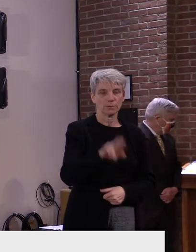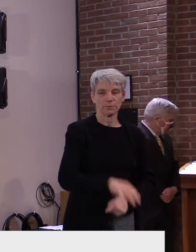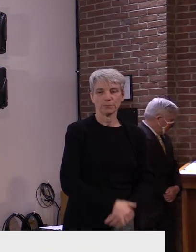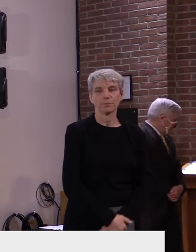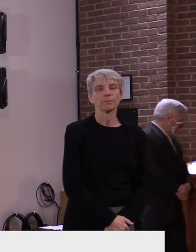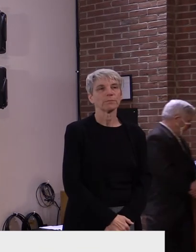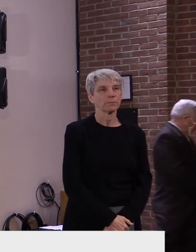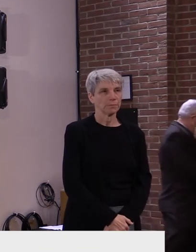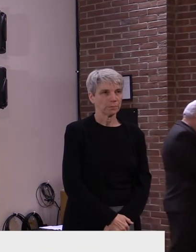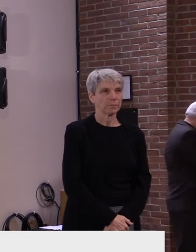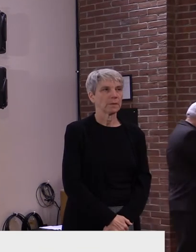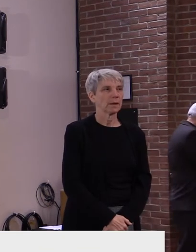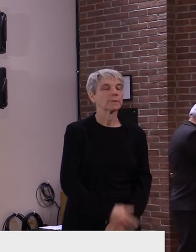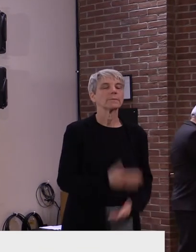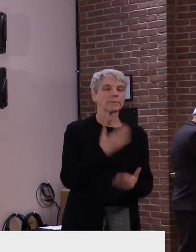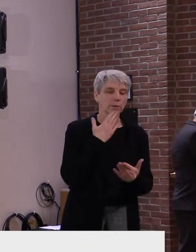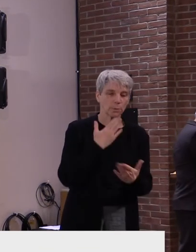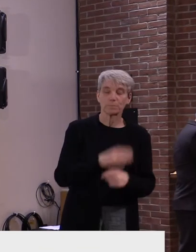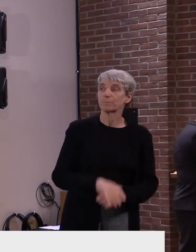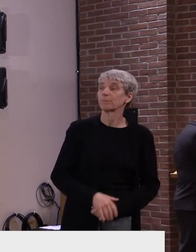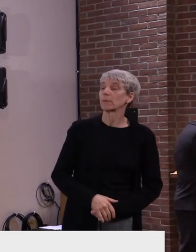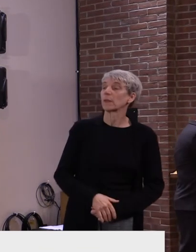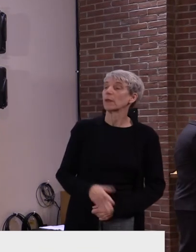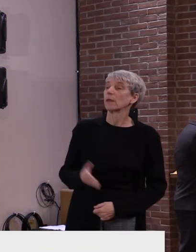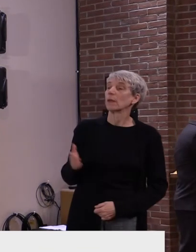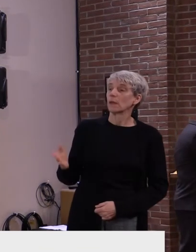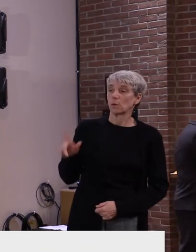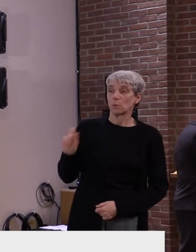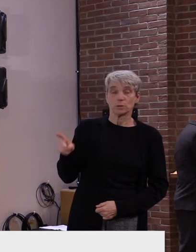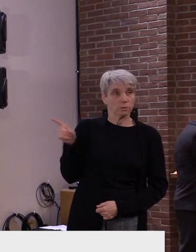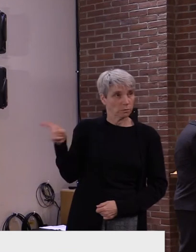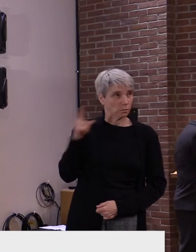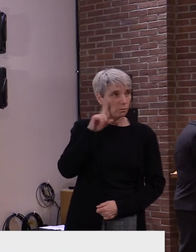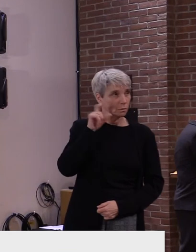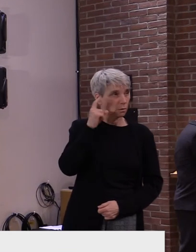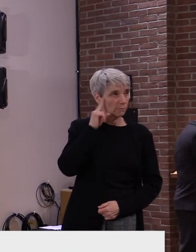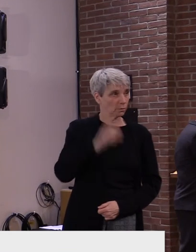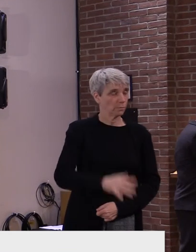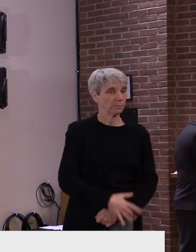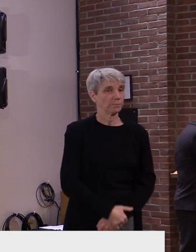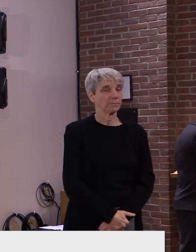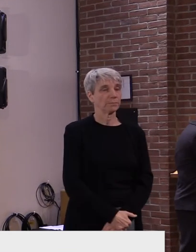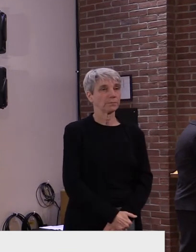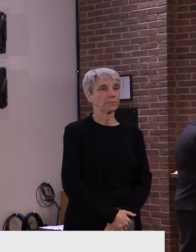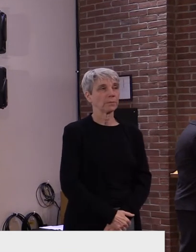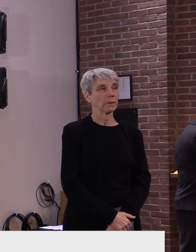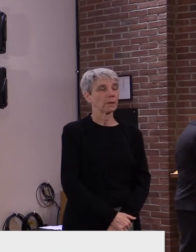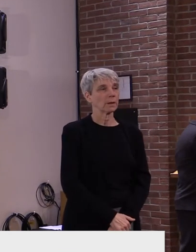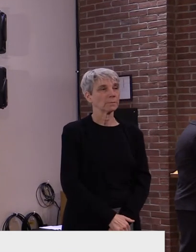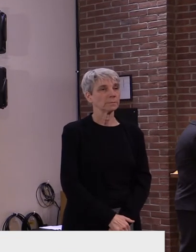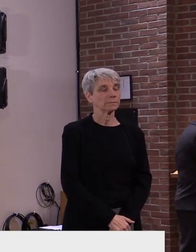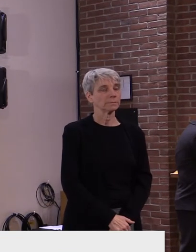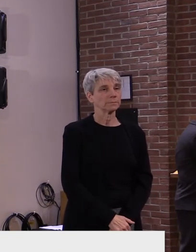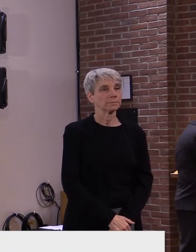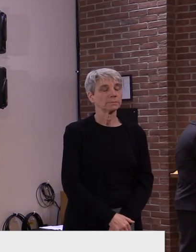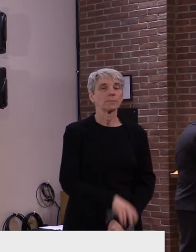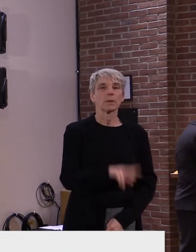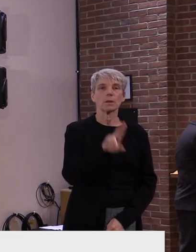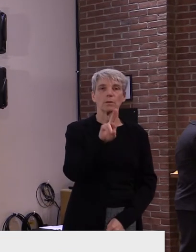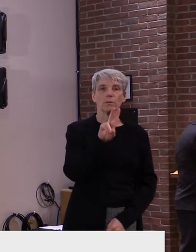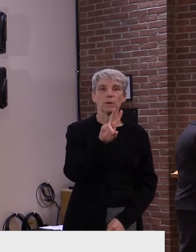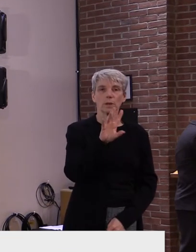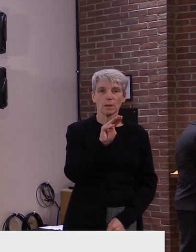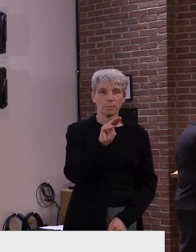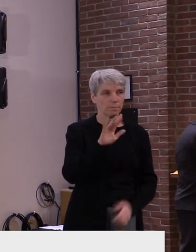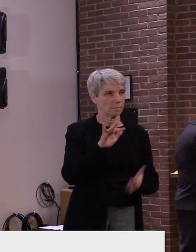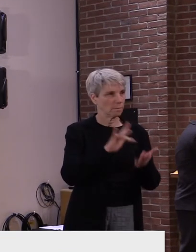thanks rebecca uh governor just a follow-up is the uvm medical center